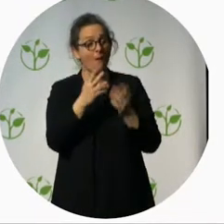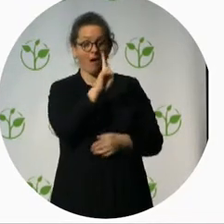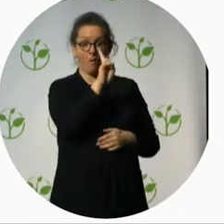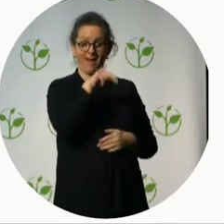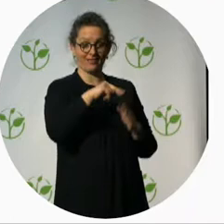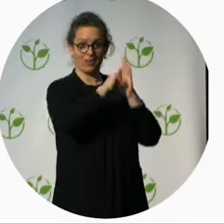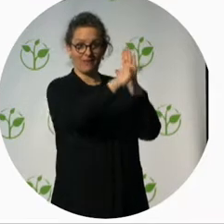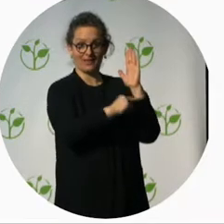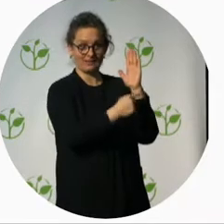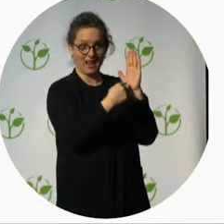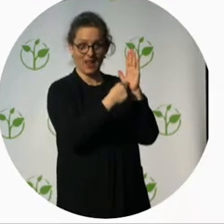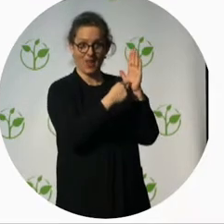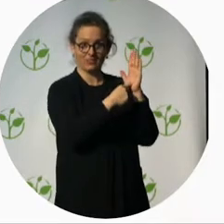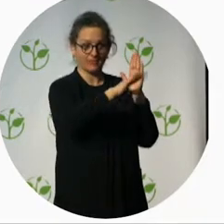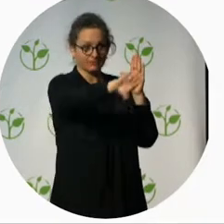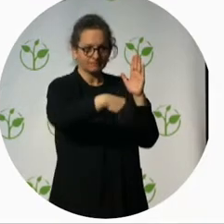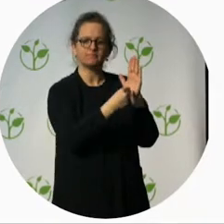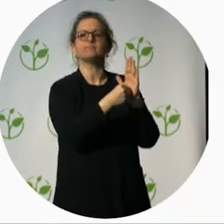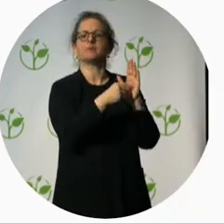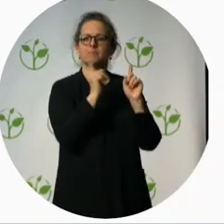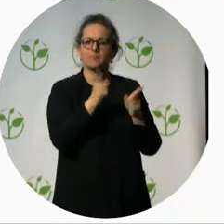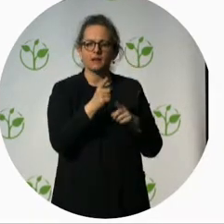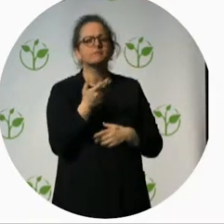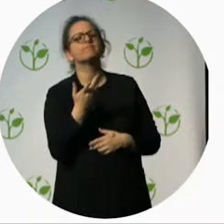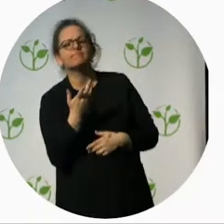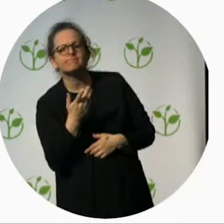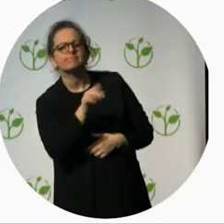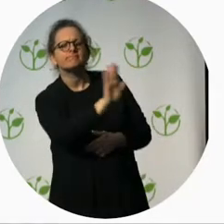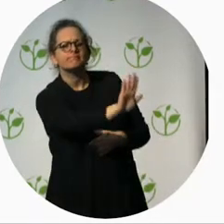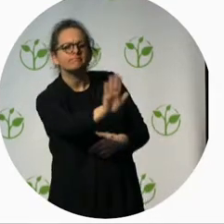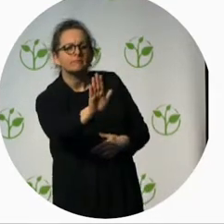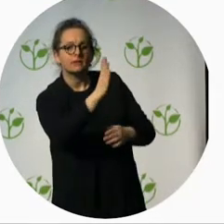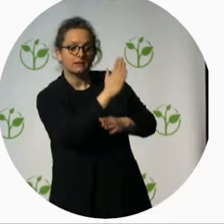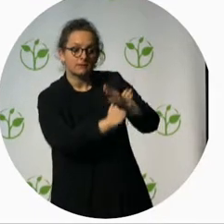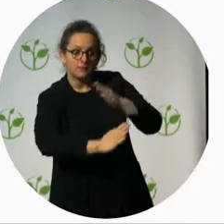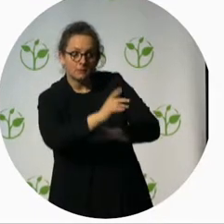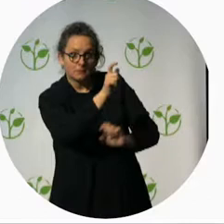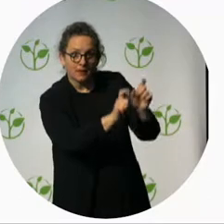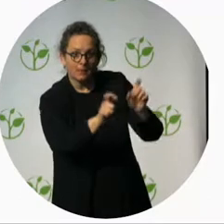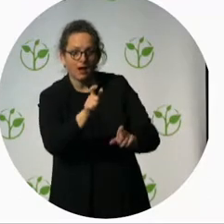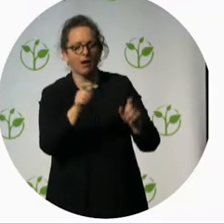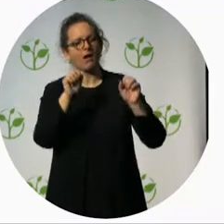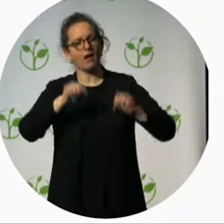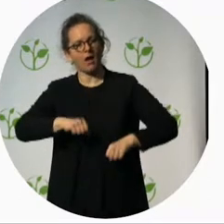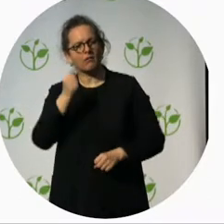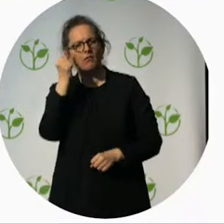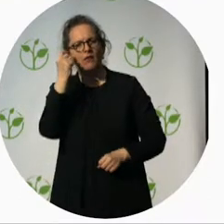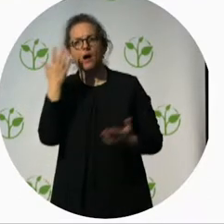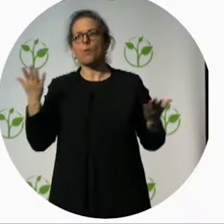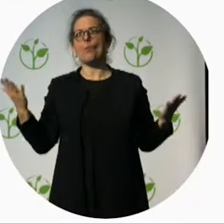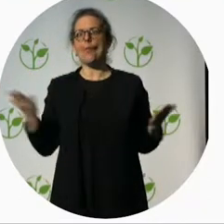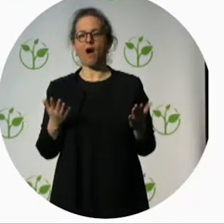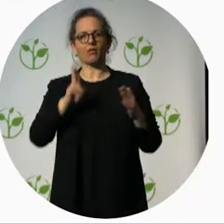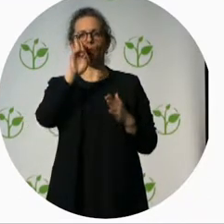to draft a convention that would protect, be a guideline and protect the rights of persons with disabilities.